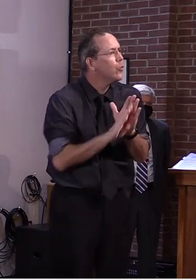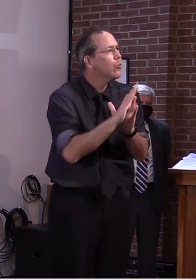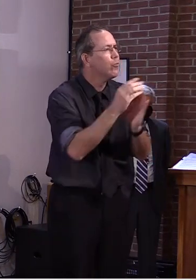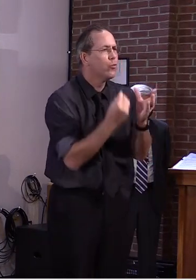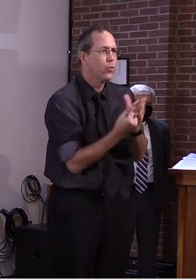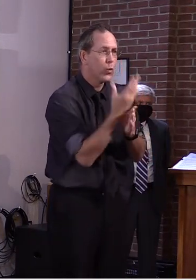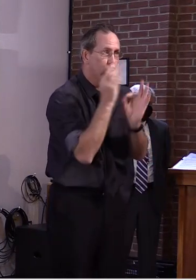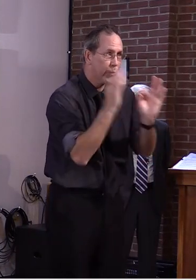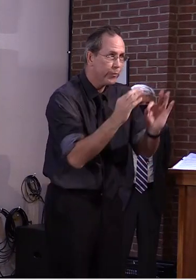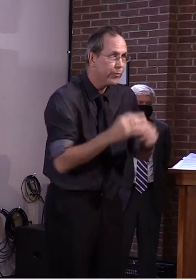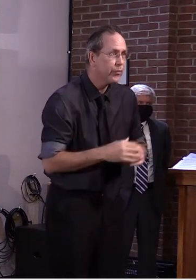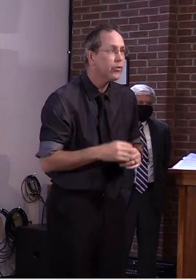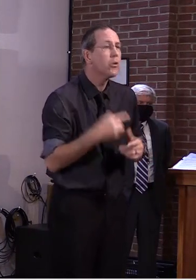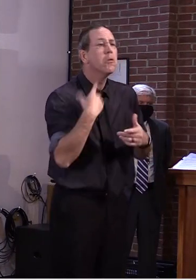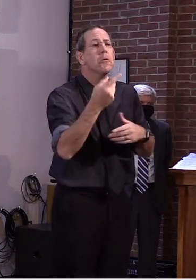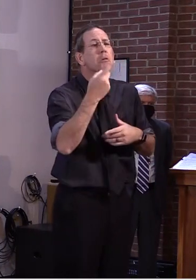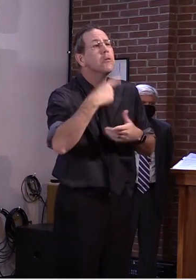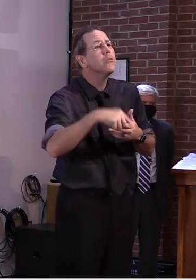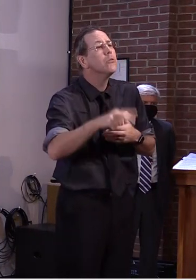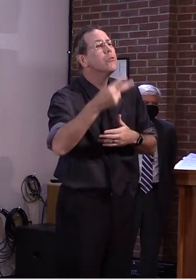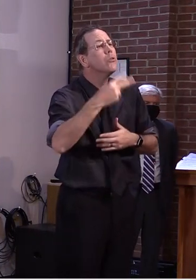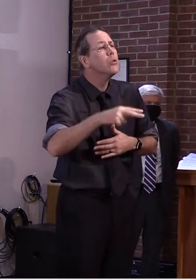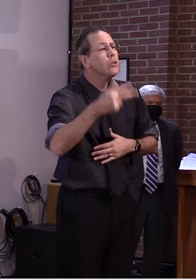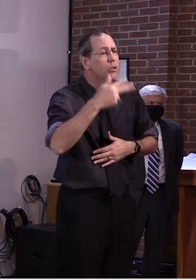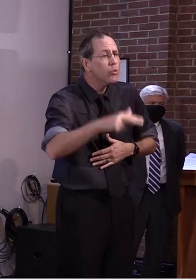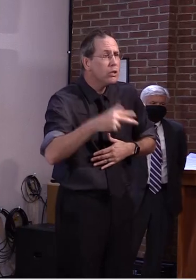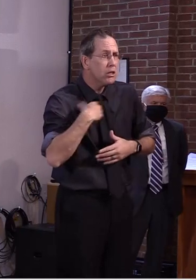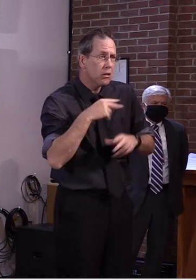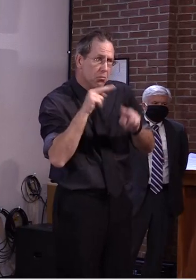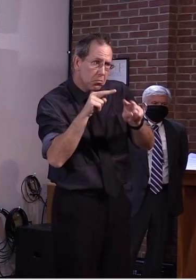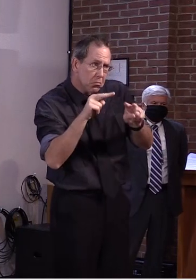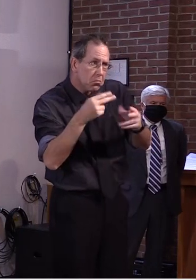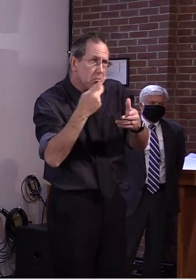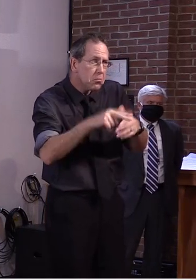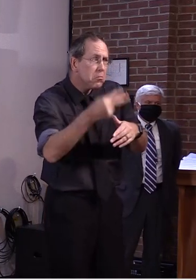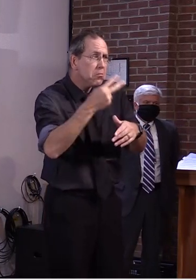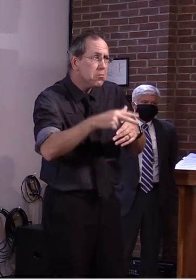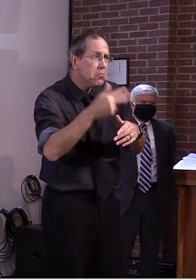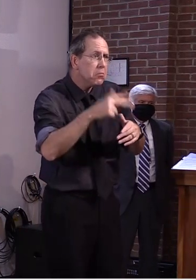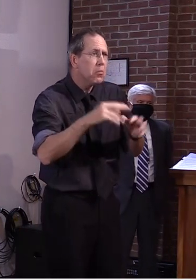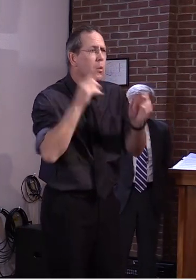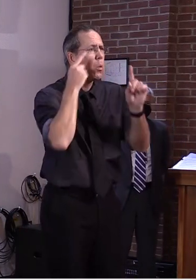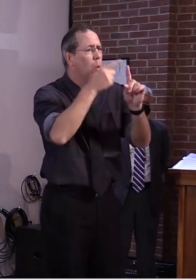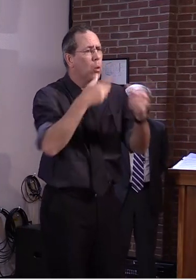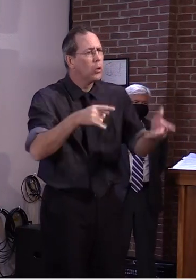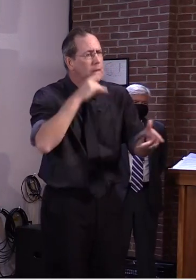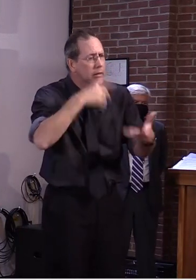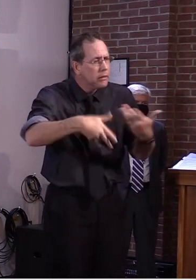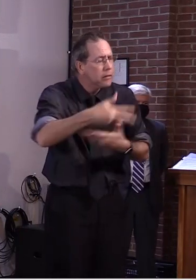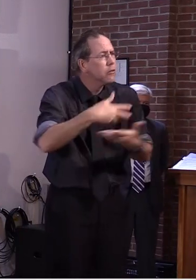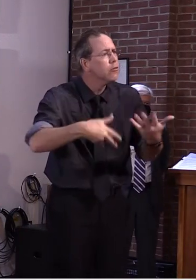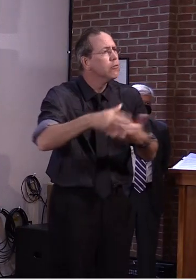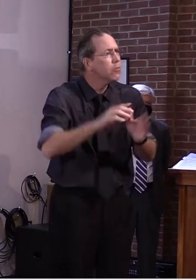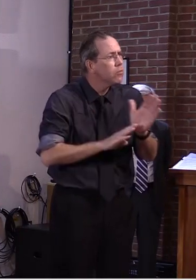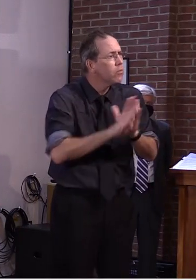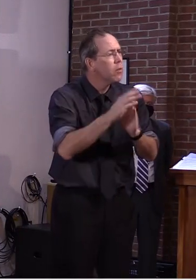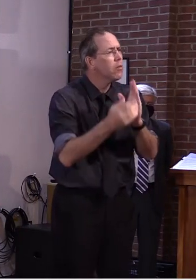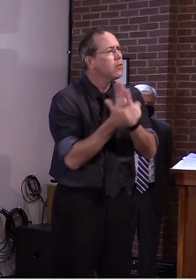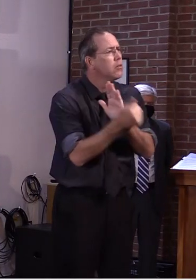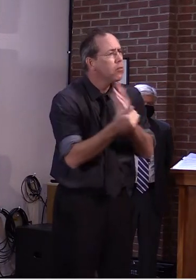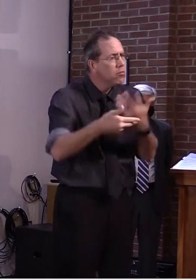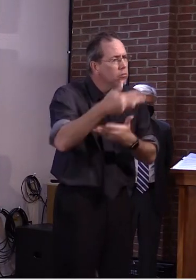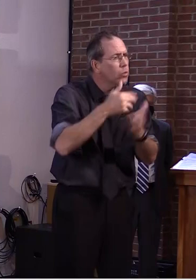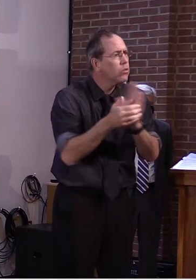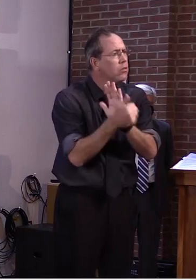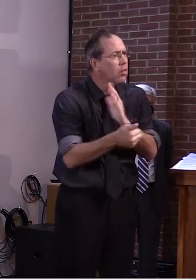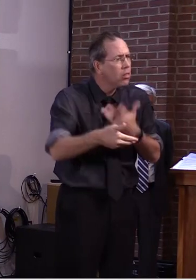extracurricular activities, should prioritize the social and emotional needs of students. I think the social and emotional needs of our students will